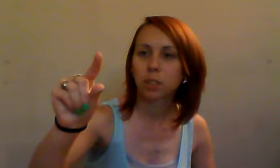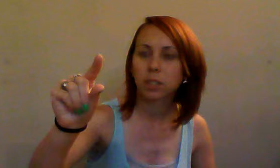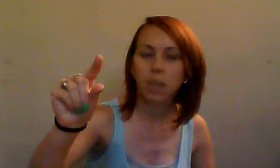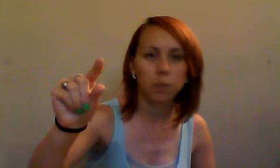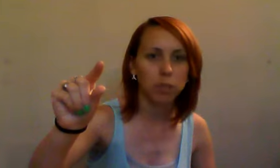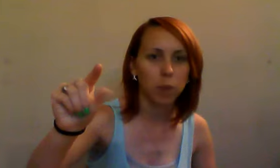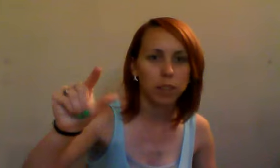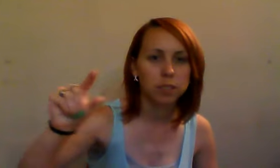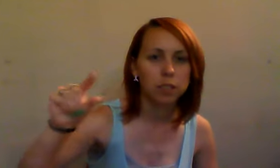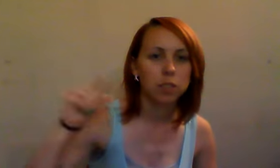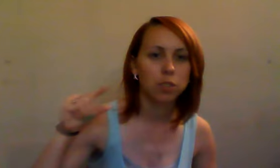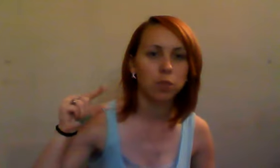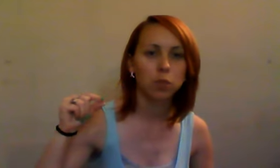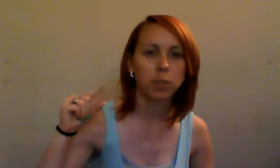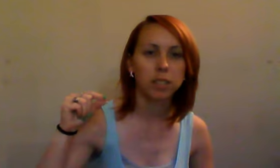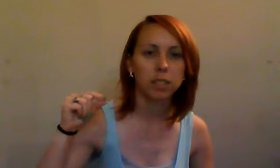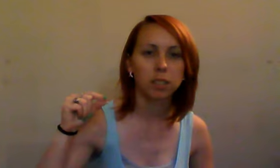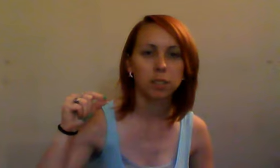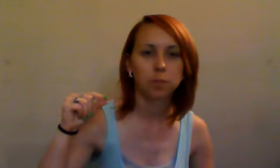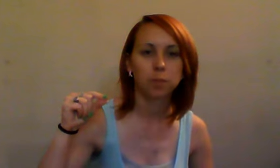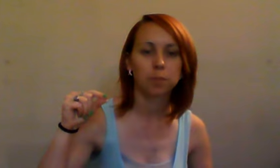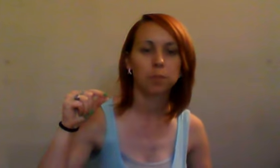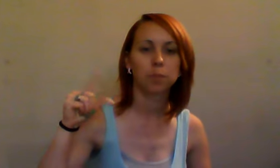tap it twice. So 20.